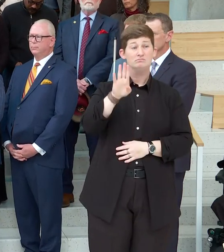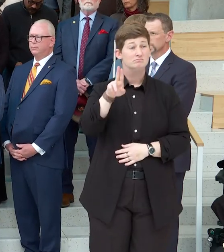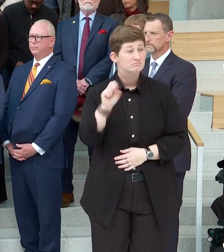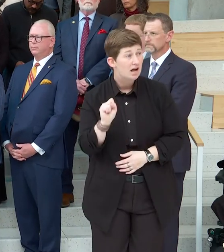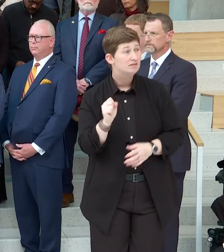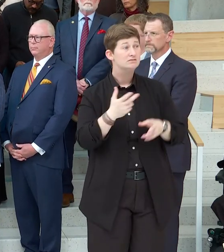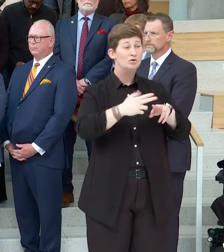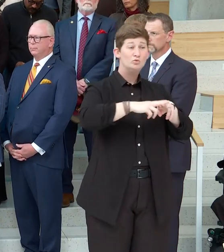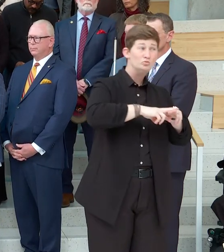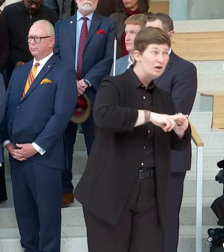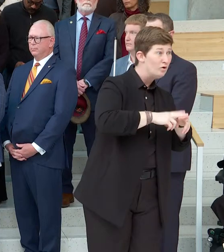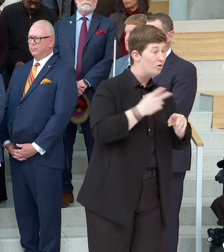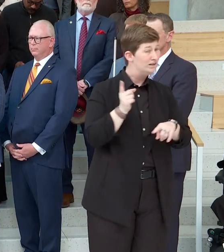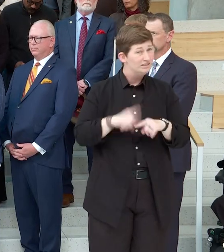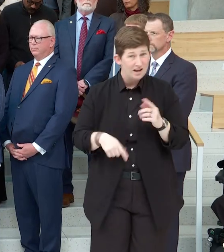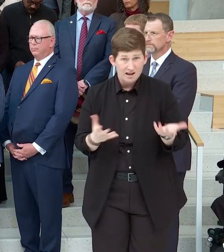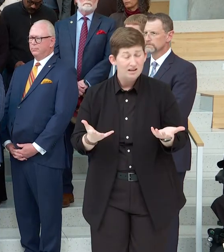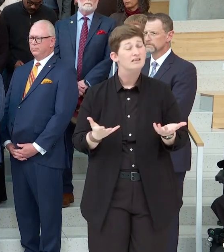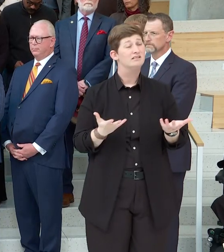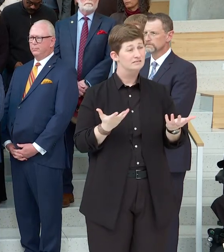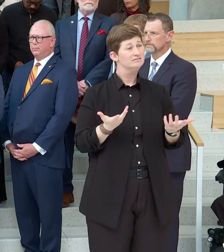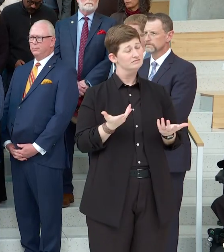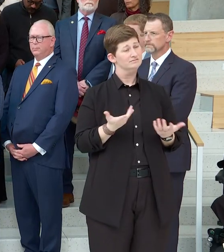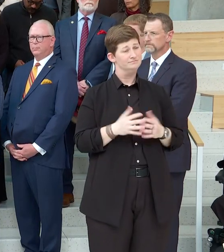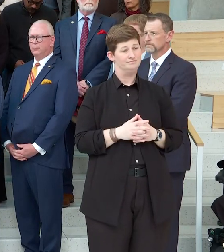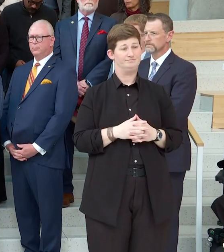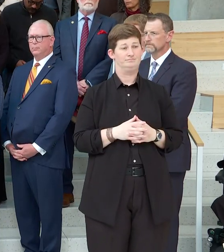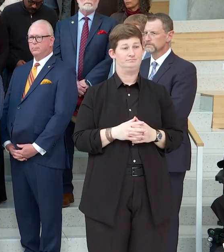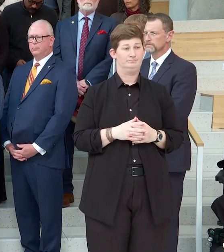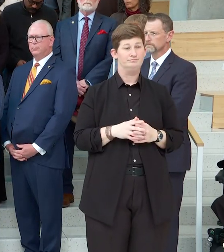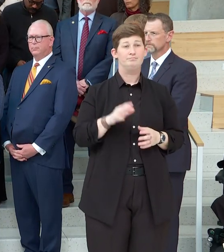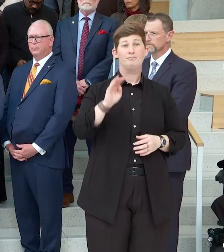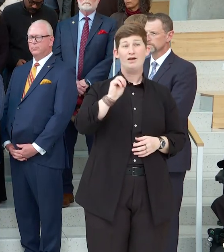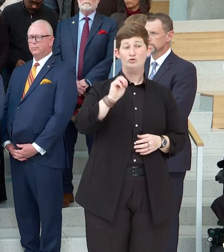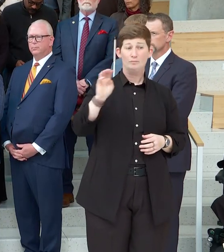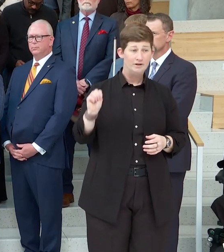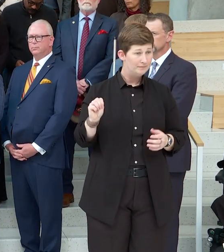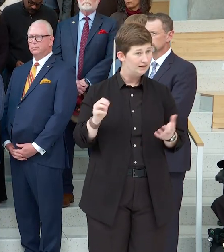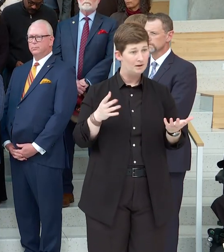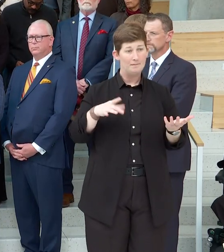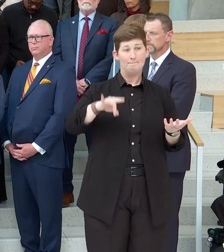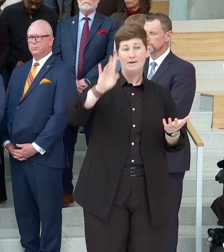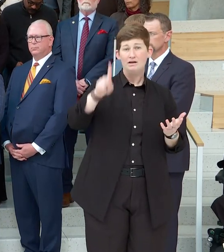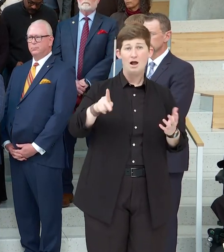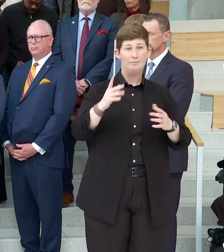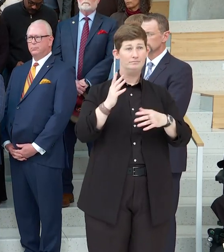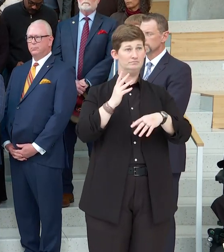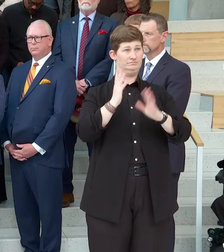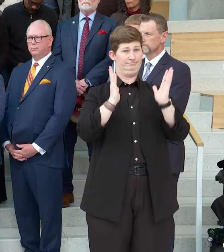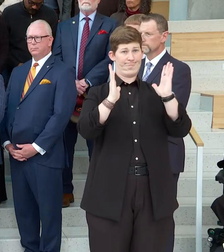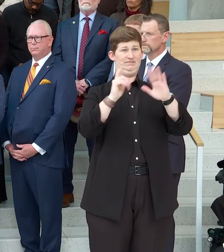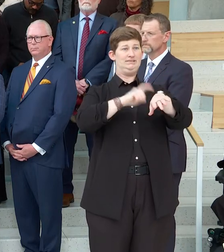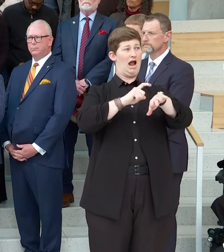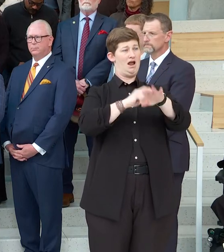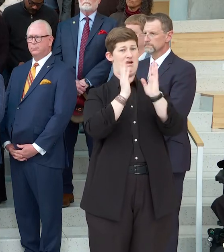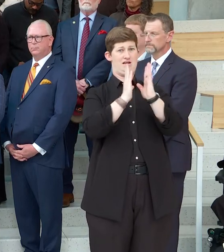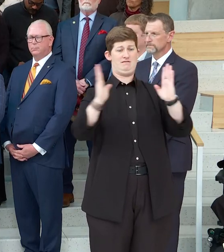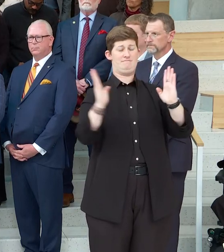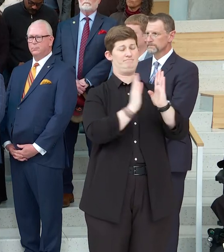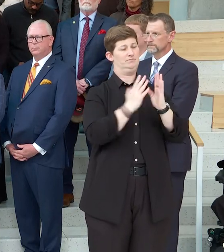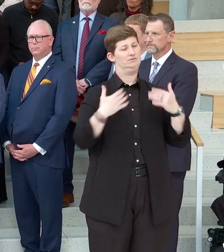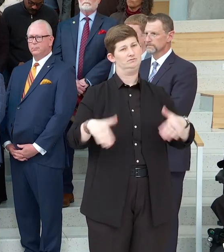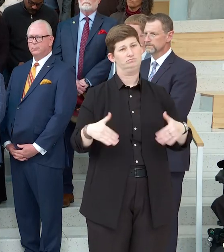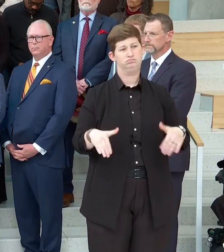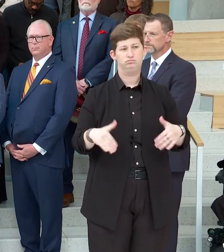chances on the wide pickup windows that Metro Mobility provides. If they lose their jobs because they cannot get to work, they can